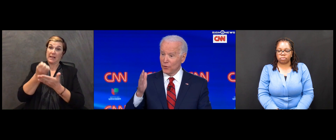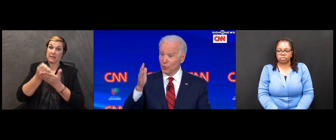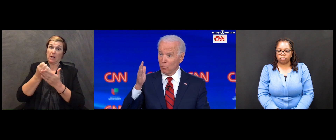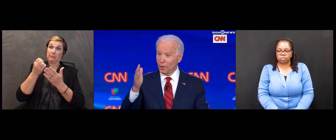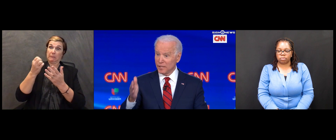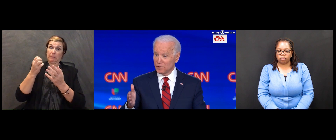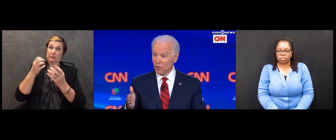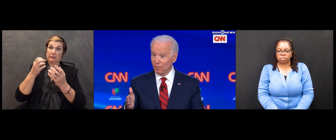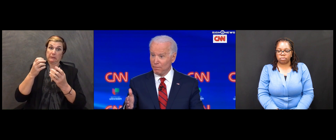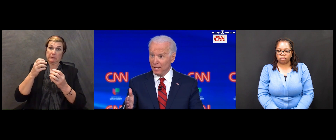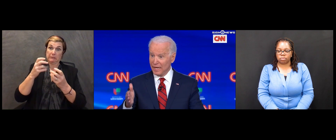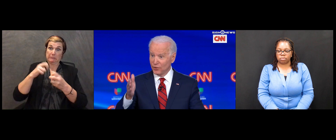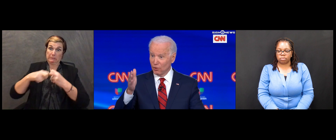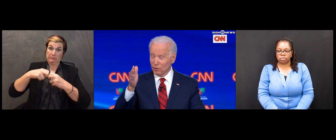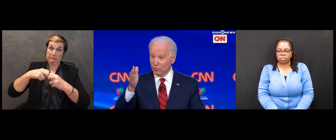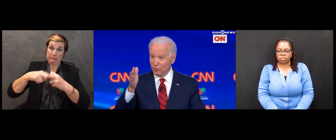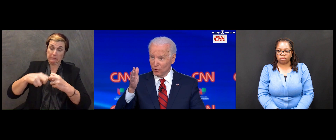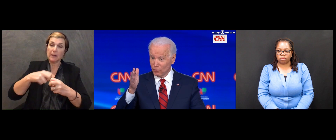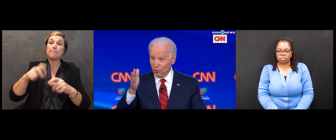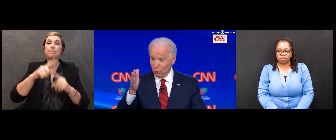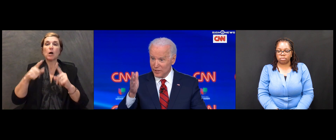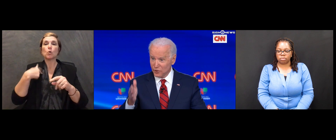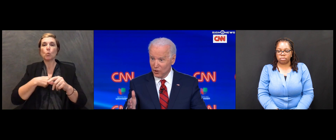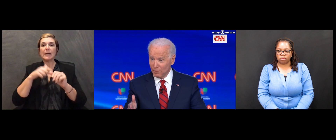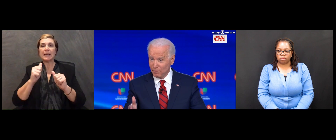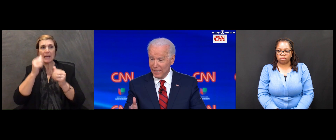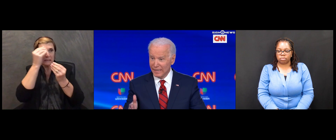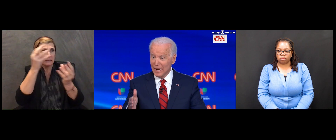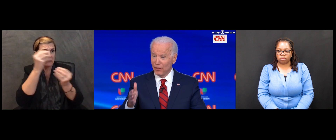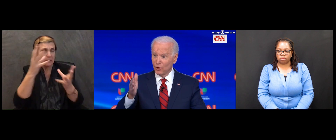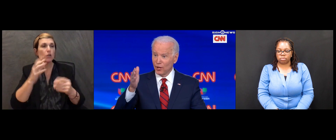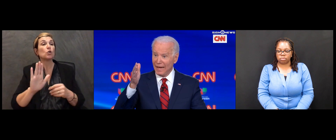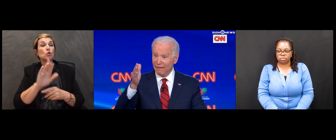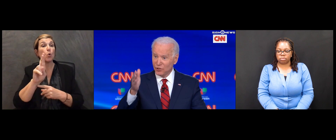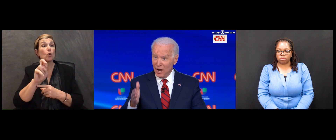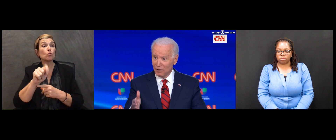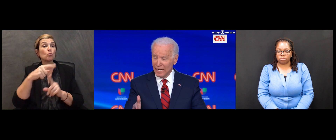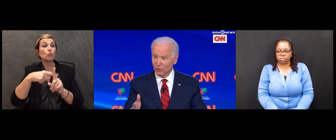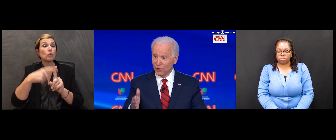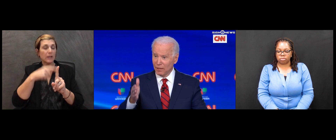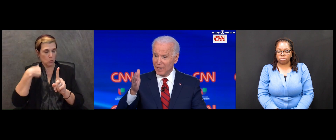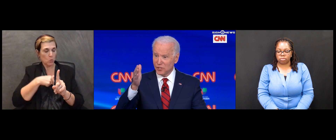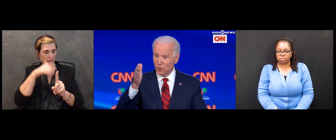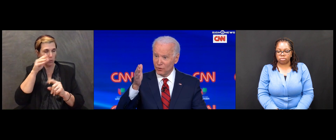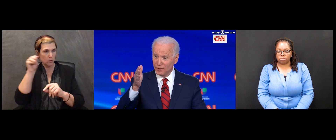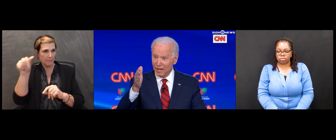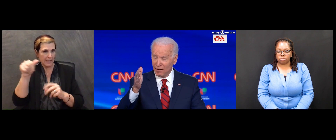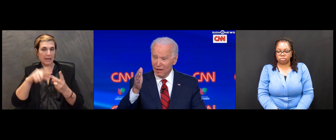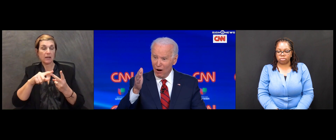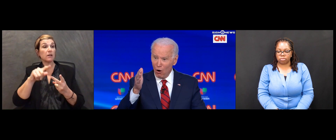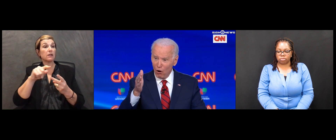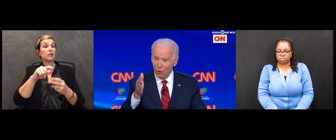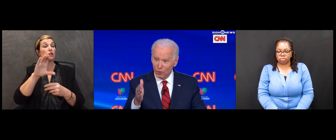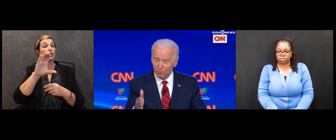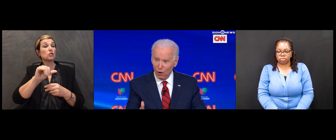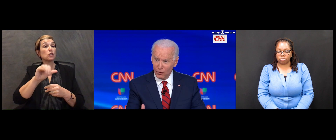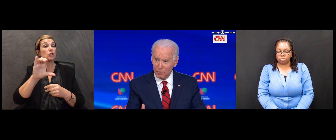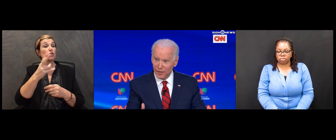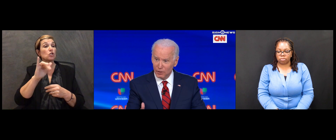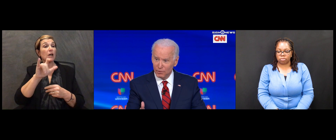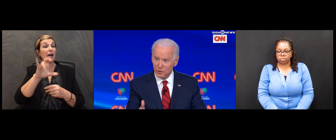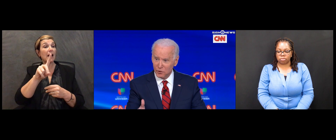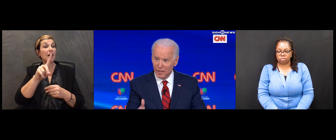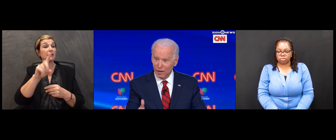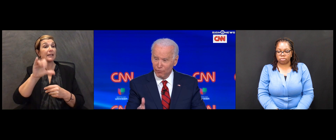know their mortgages are going to be paid, their rents are going to be paid, they're going to have child care, they're going to make sure that